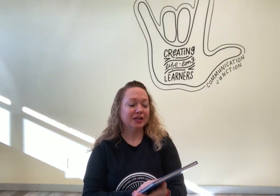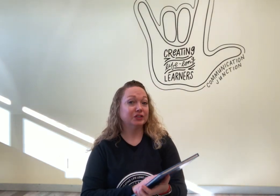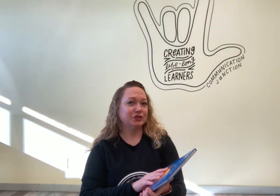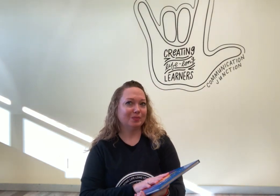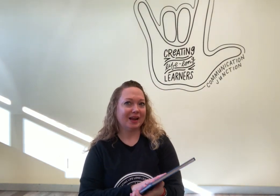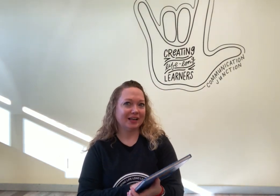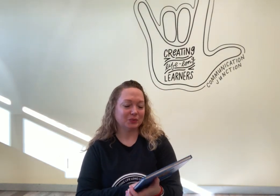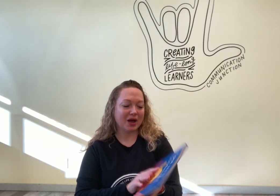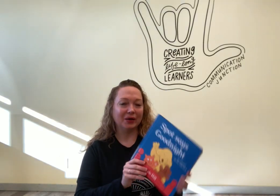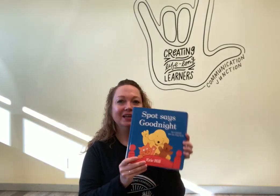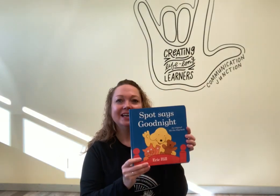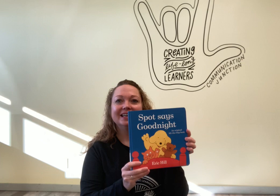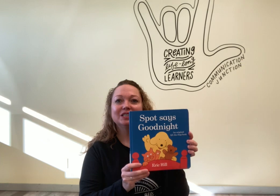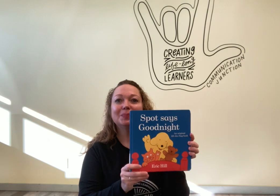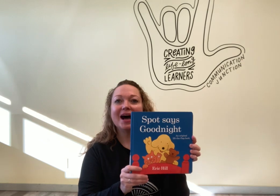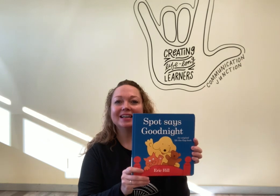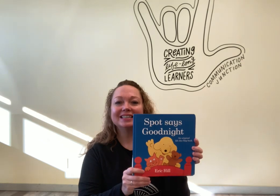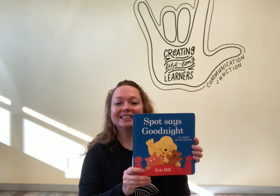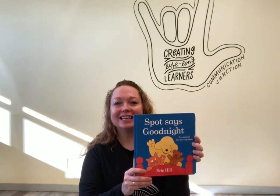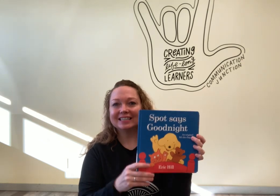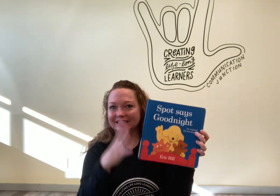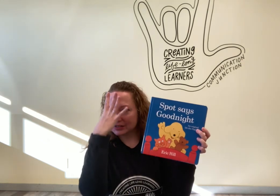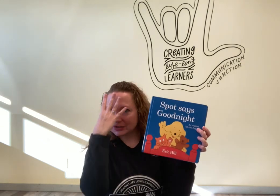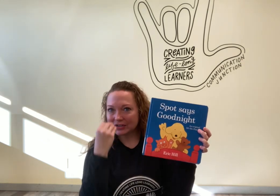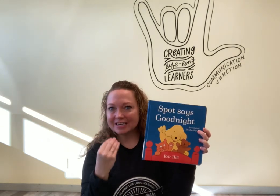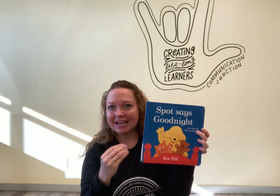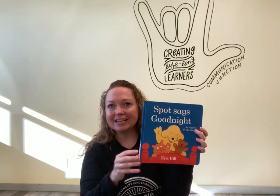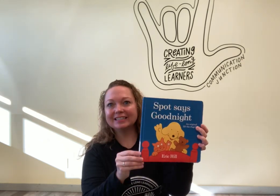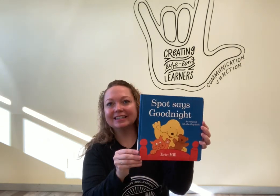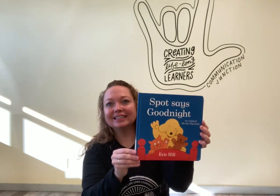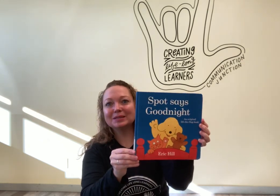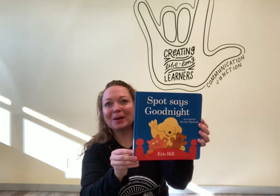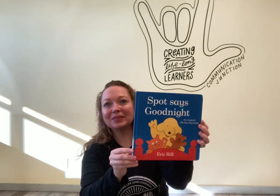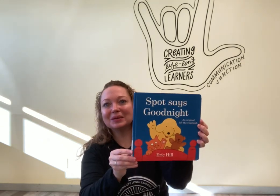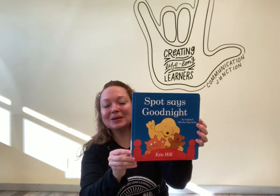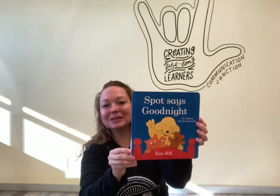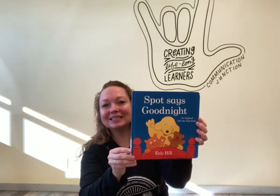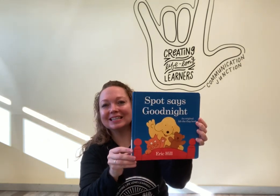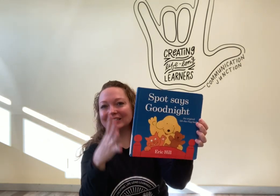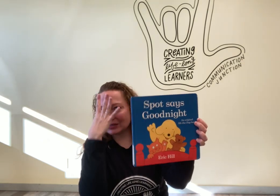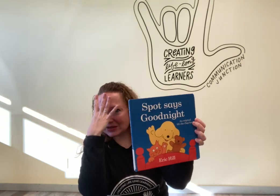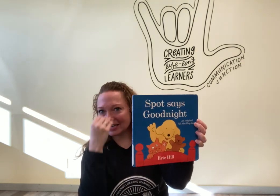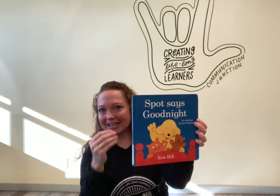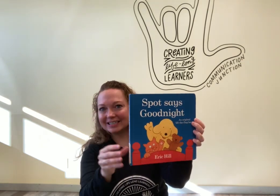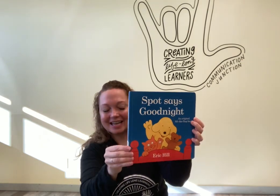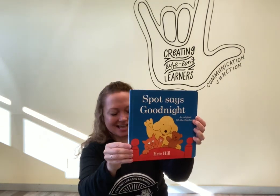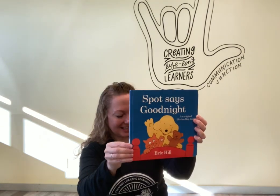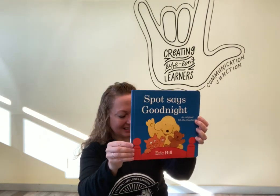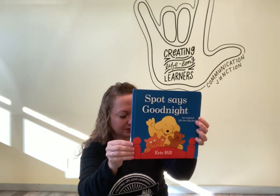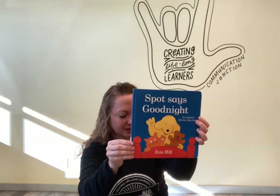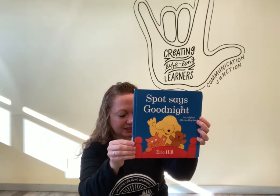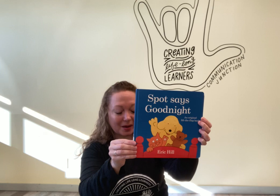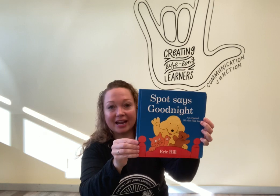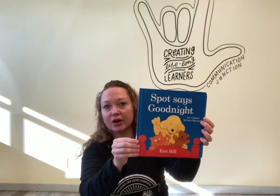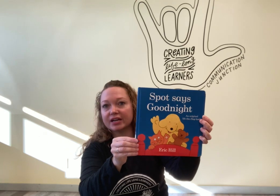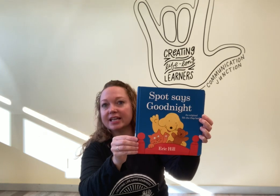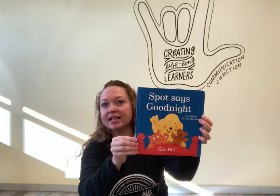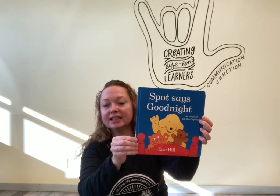you might as well. Spot says good night. Spot the dog says good night. And this one is by Eric Hill, and it